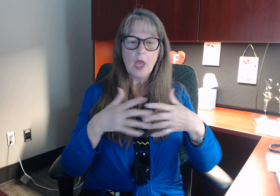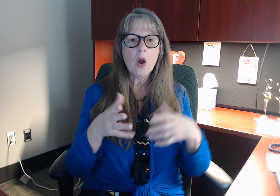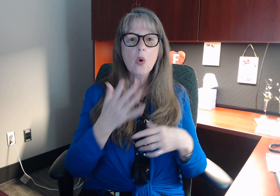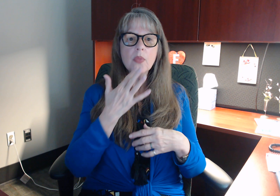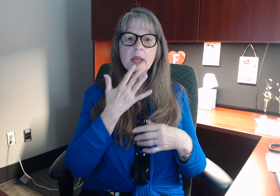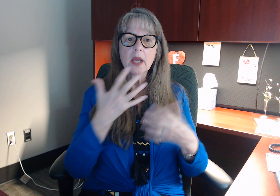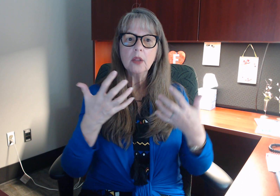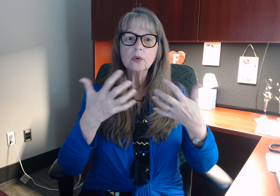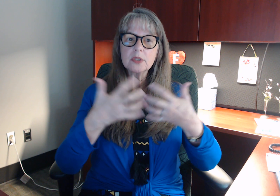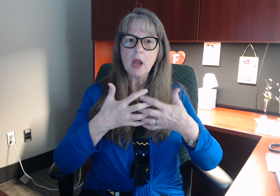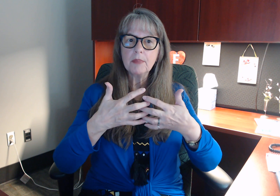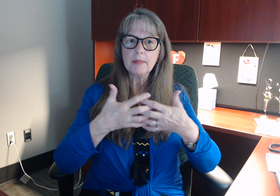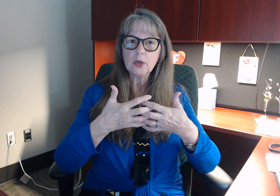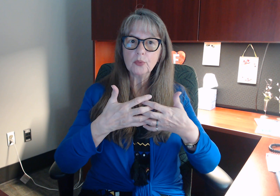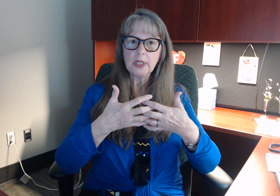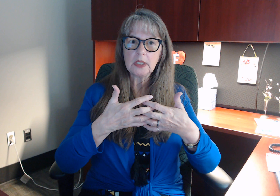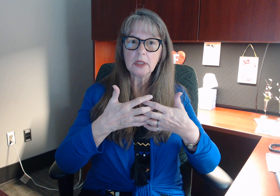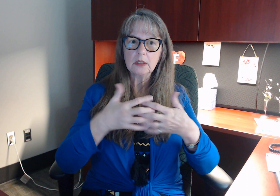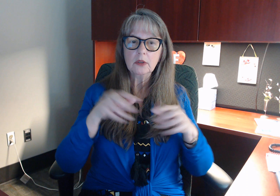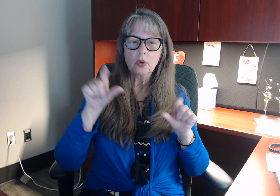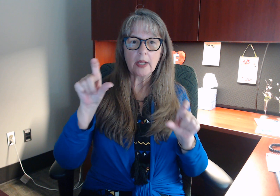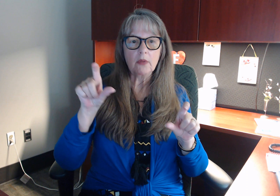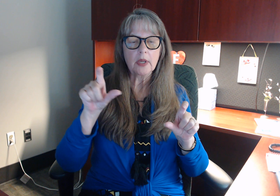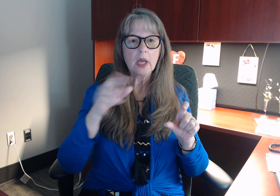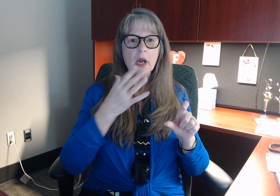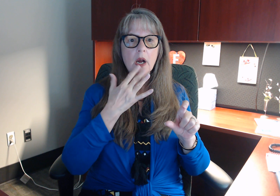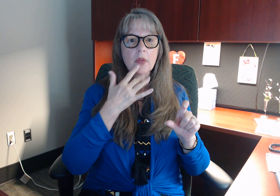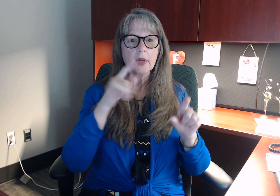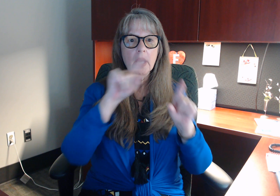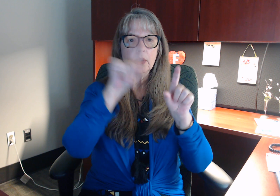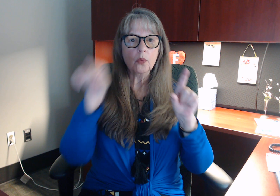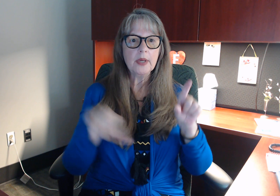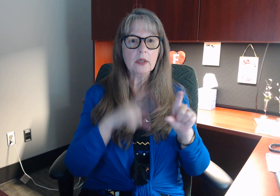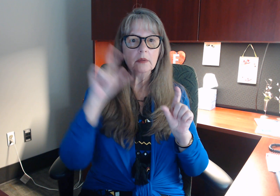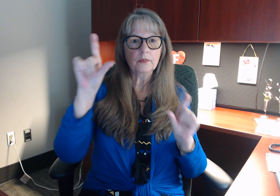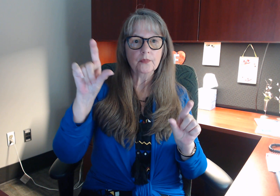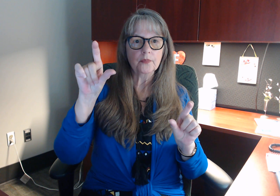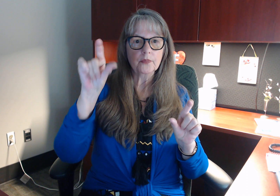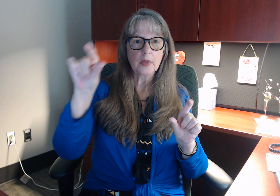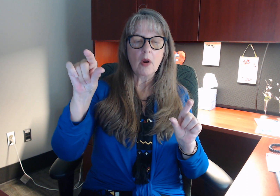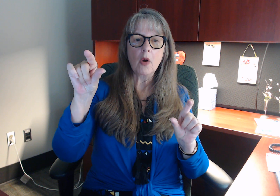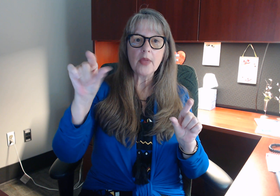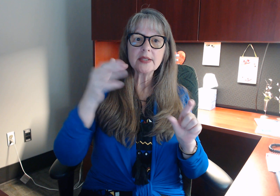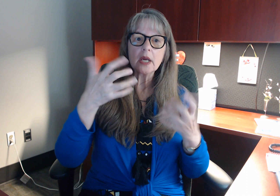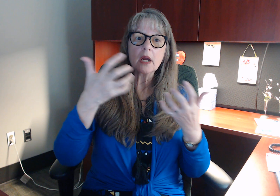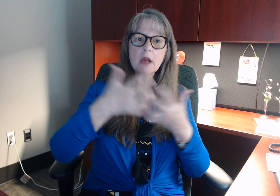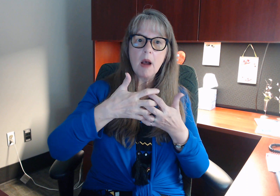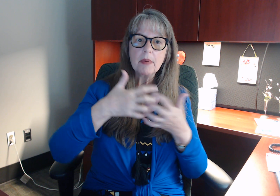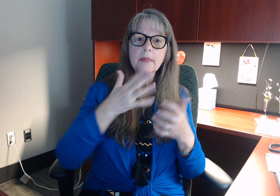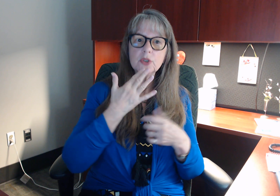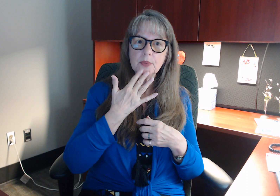Oh, that color is complementary. You know, like on the color wheel, or that's a complementary